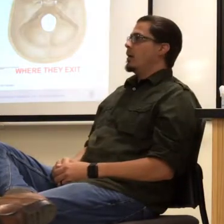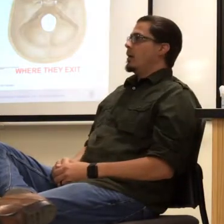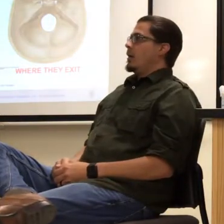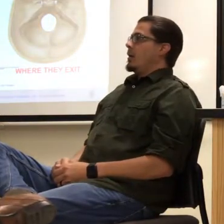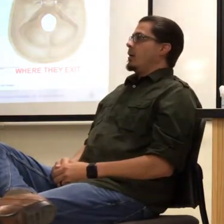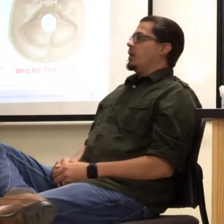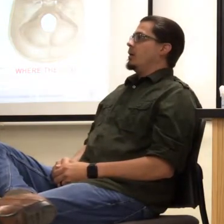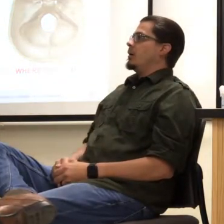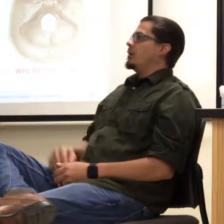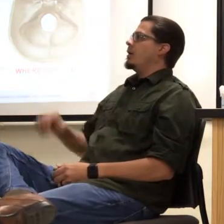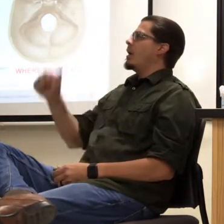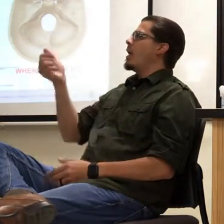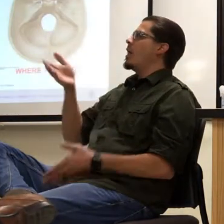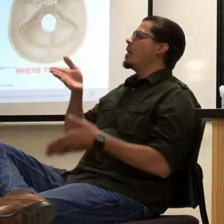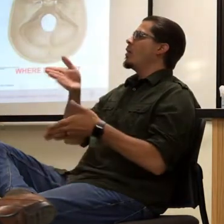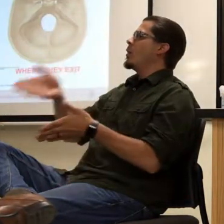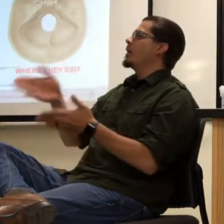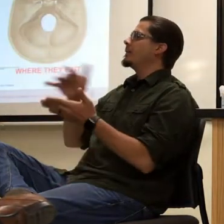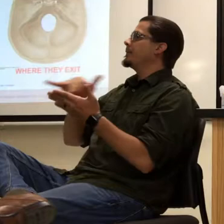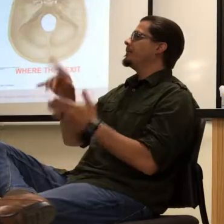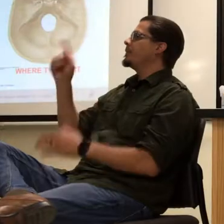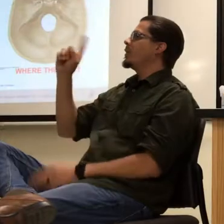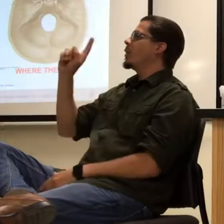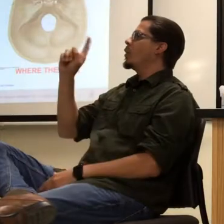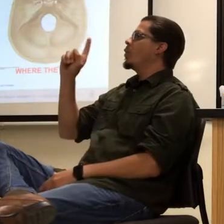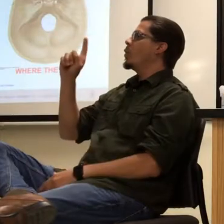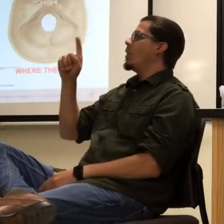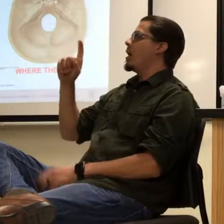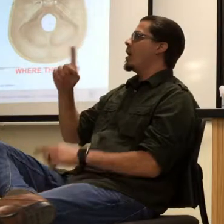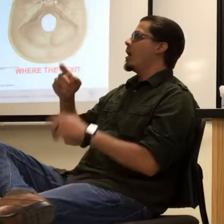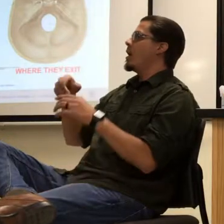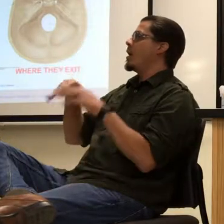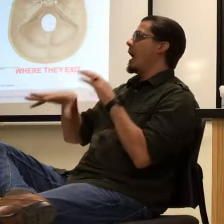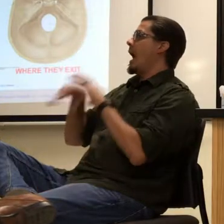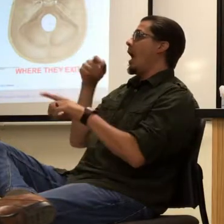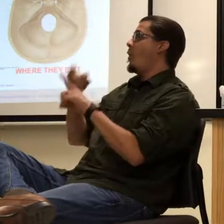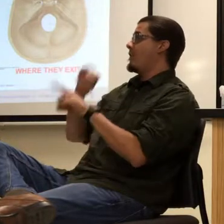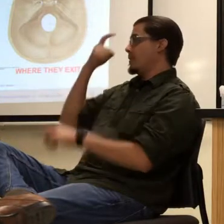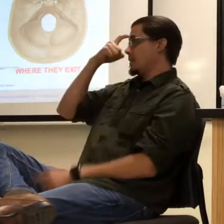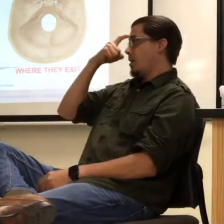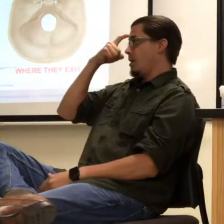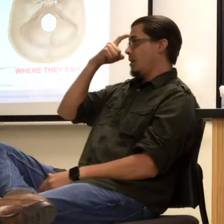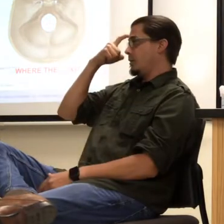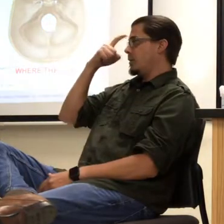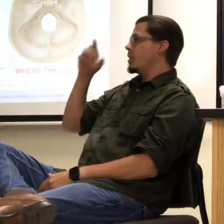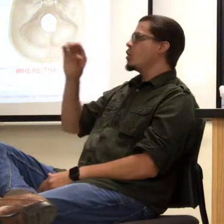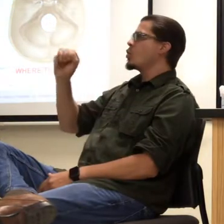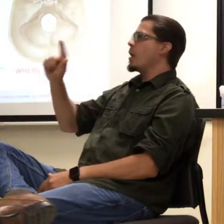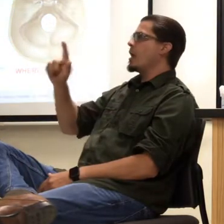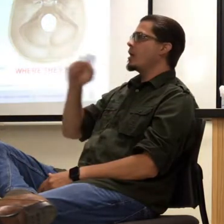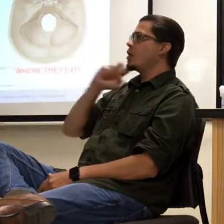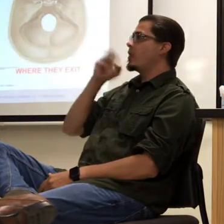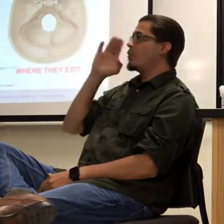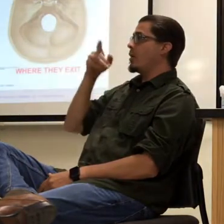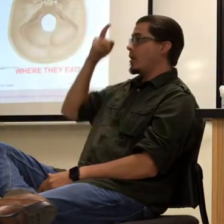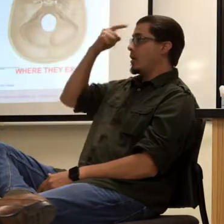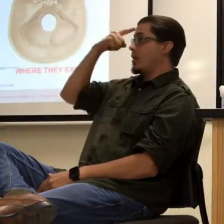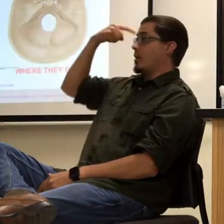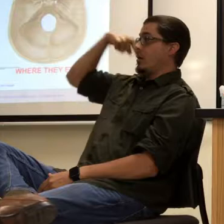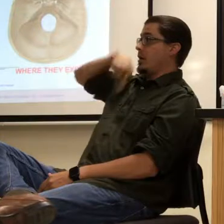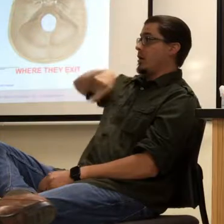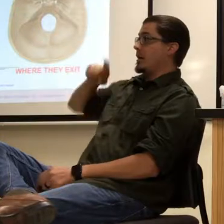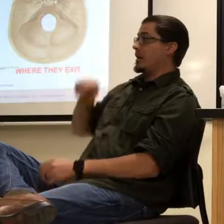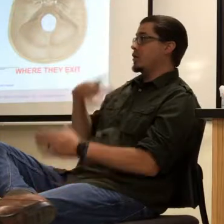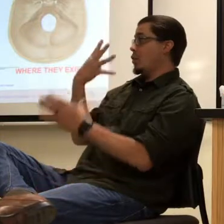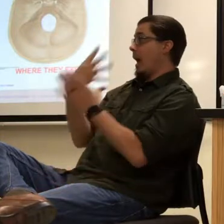Another way to study them is where they exit the skull. Cranial nerves, if they're going to get to where they need to go, they have to leave